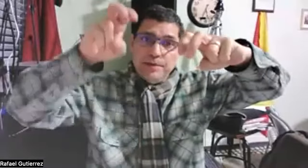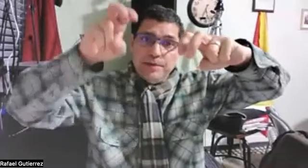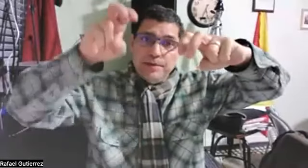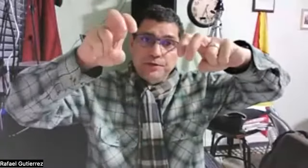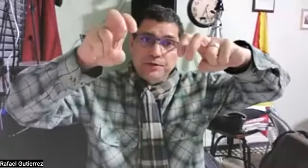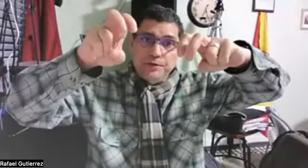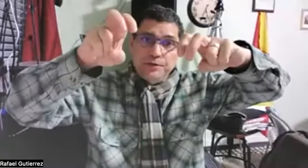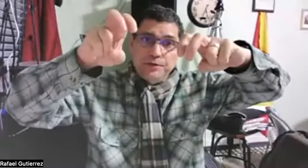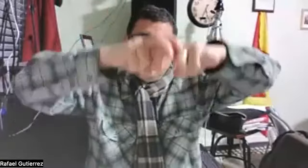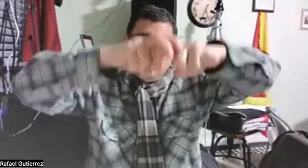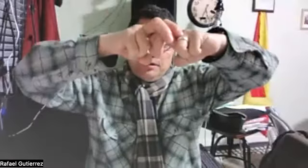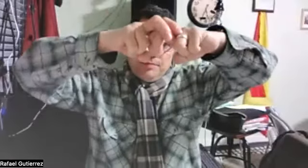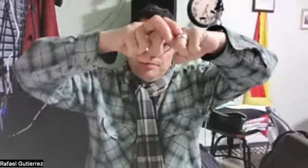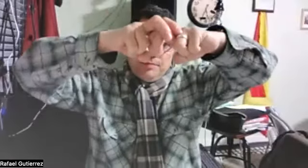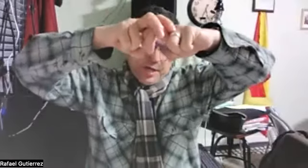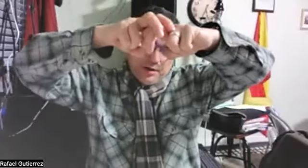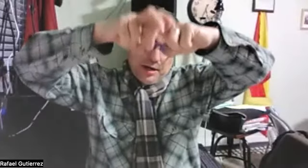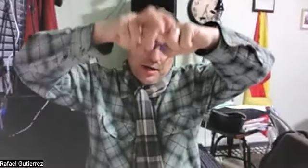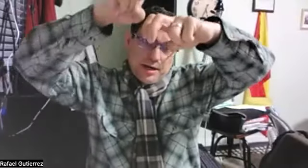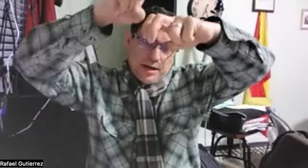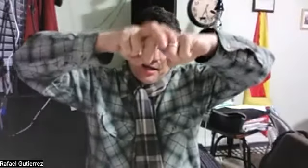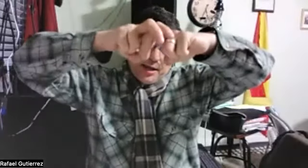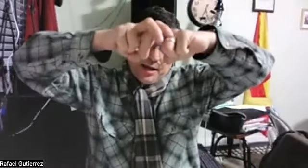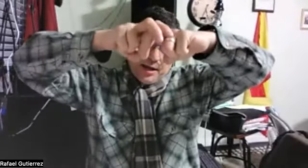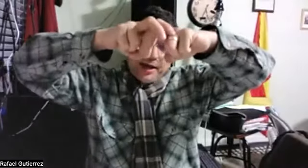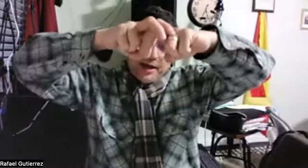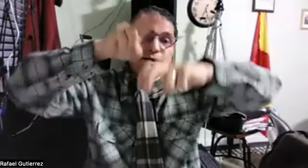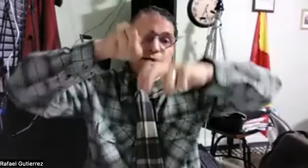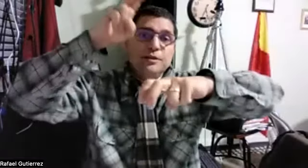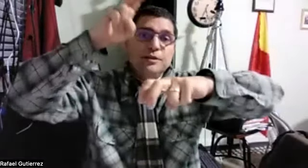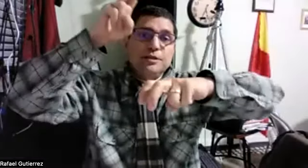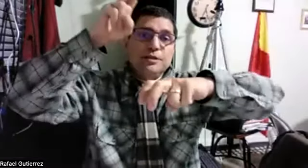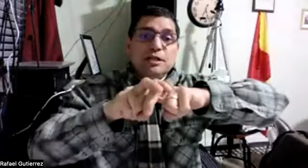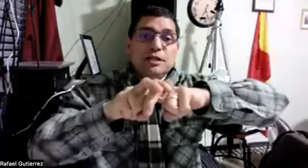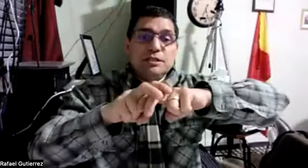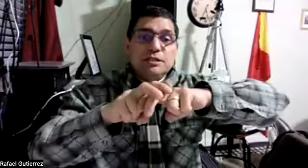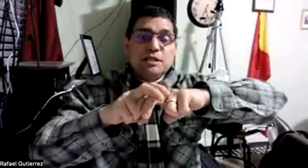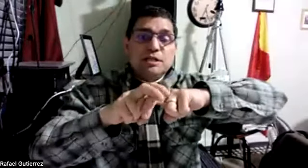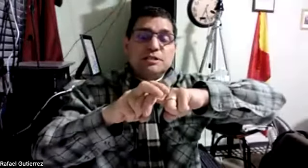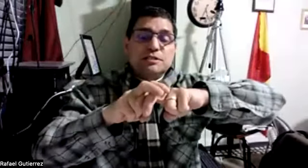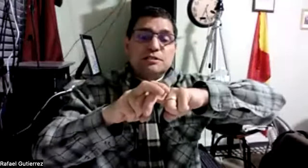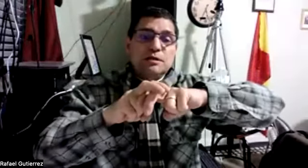bend your V, and put it here. Okay, this sit, it's